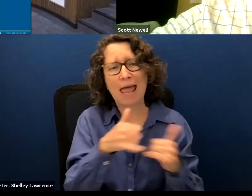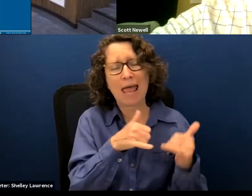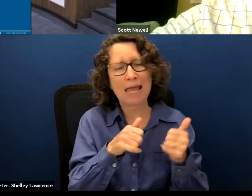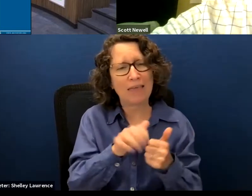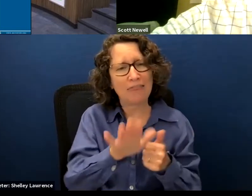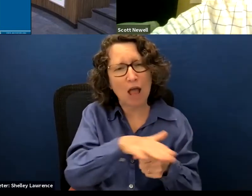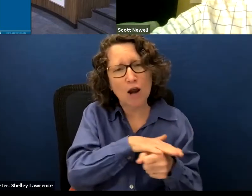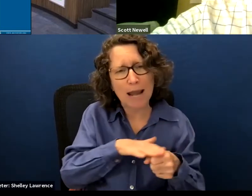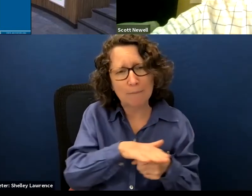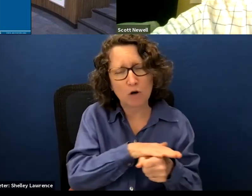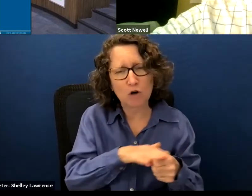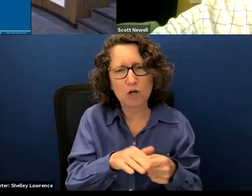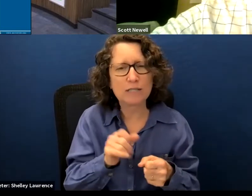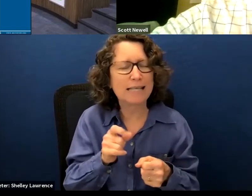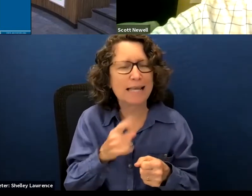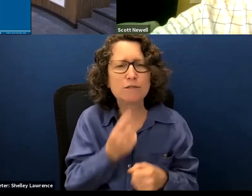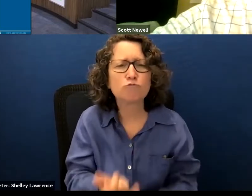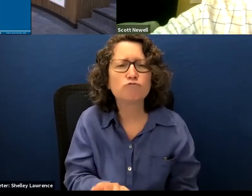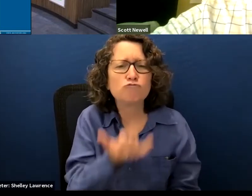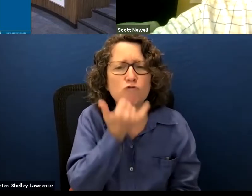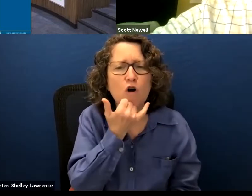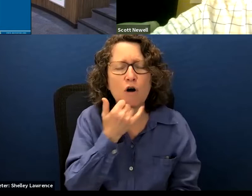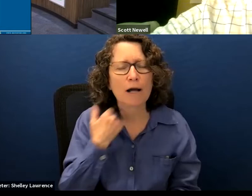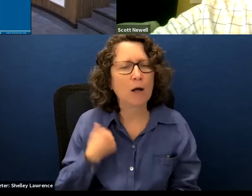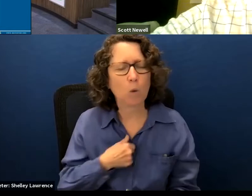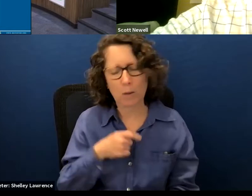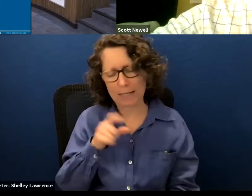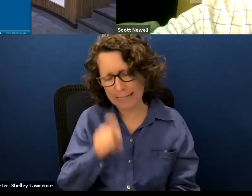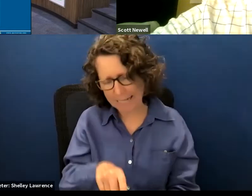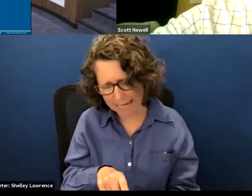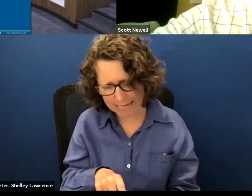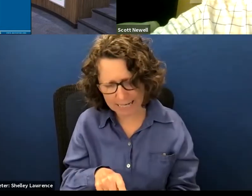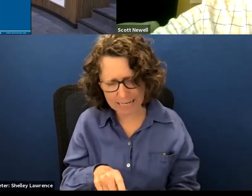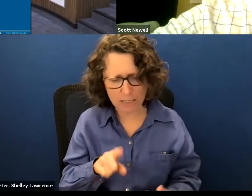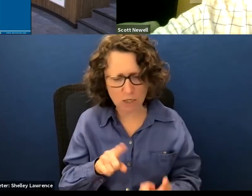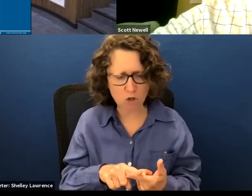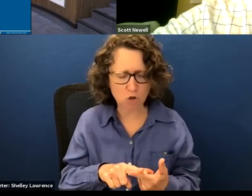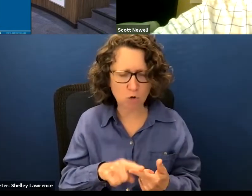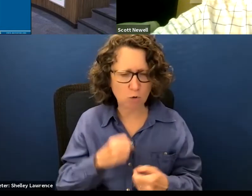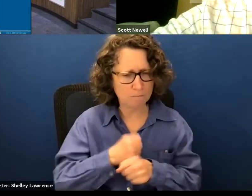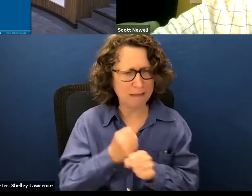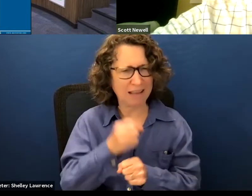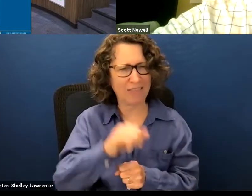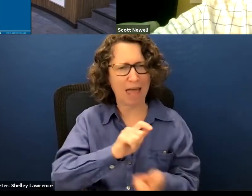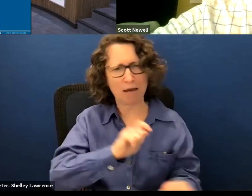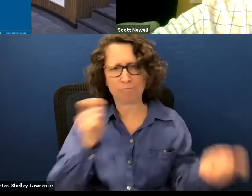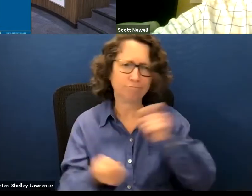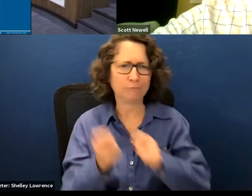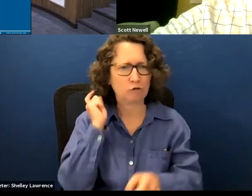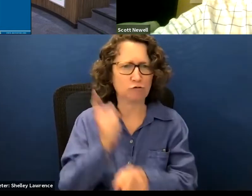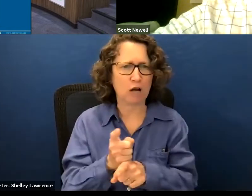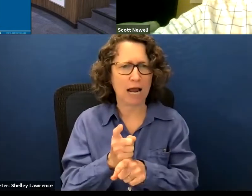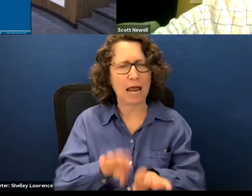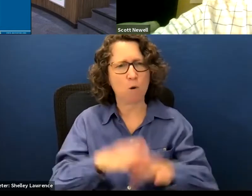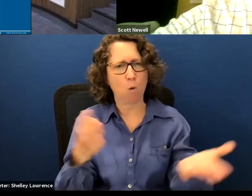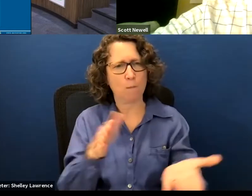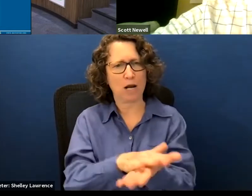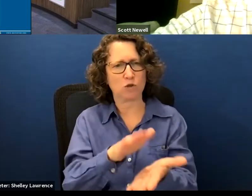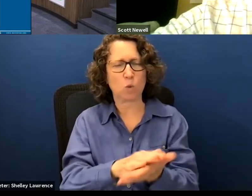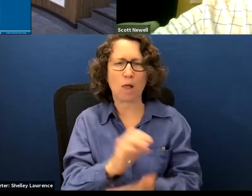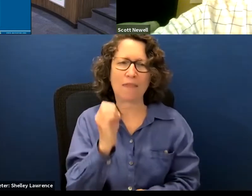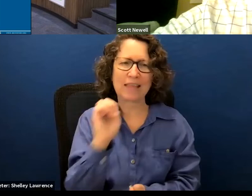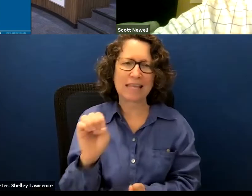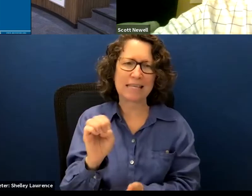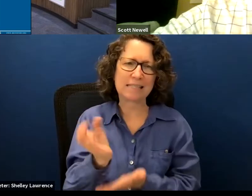own neighborhoods. It's just wrong. And we need to right that wrong and open a school on the east side